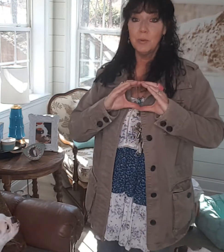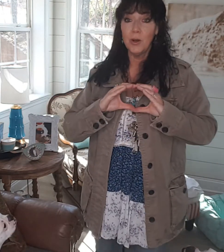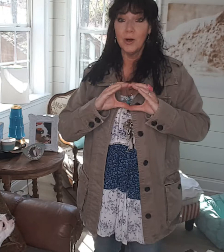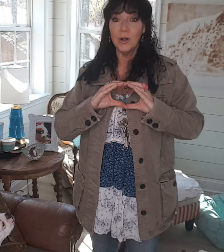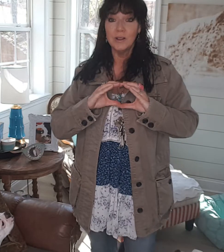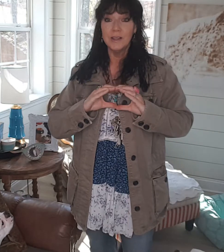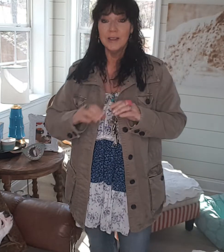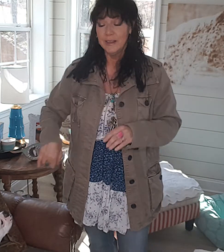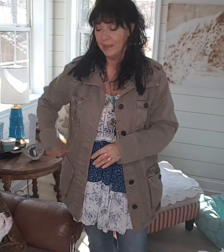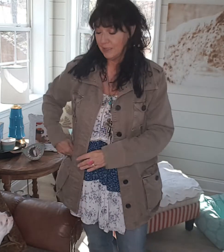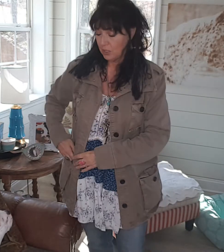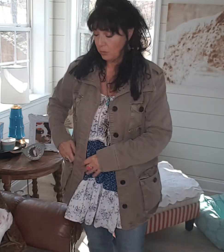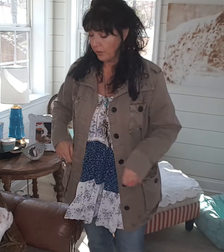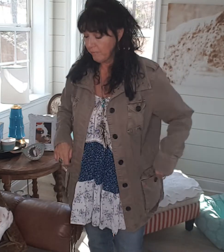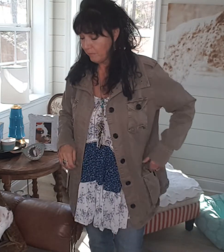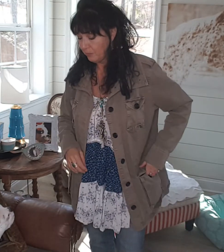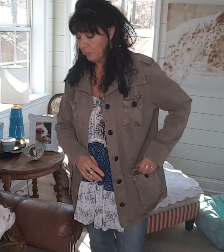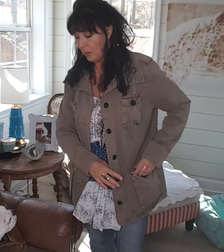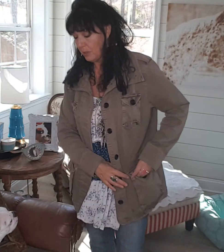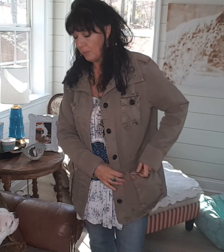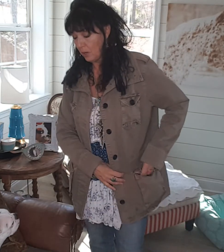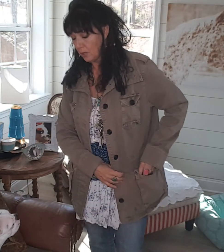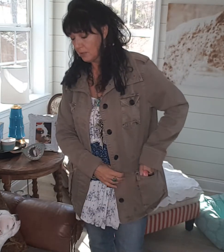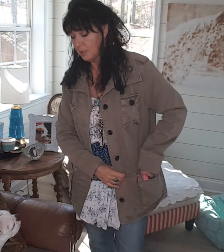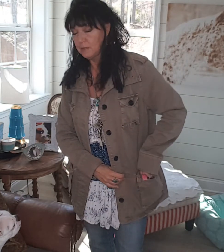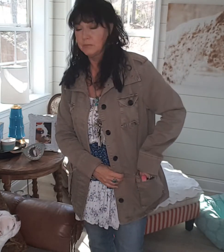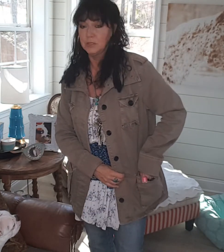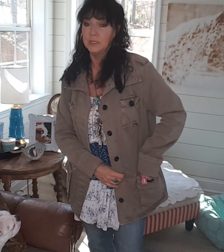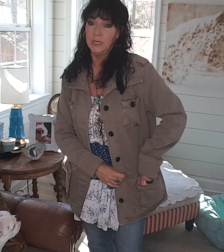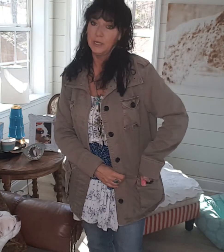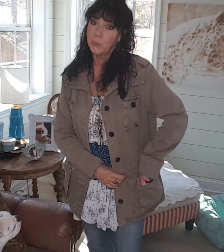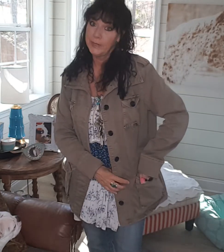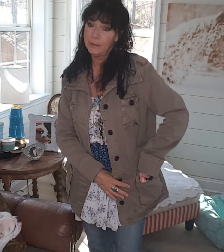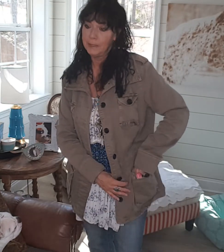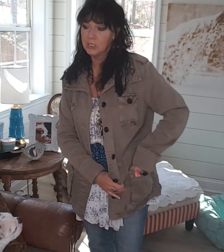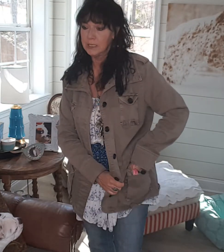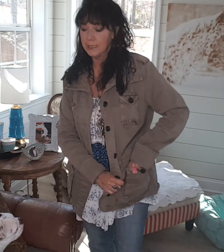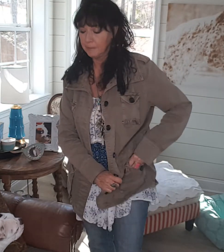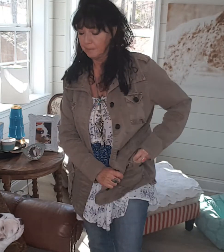ball. And so we'll give Bowie a ball because he's just sitting here waiting patiently.